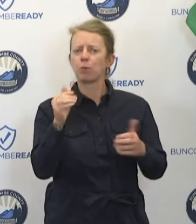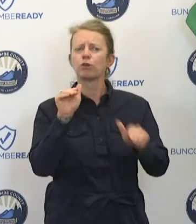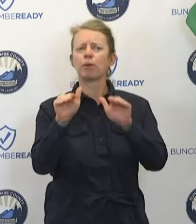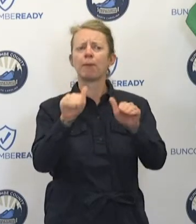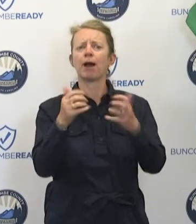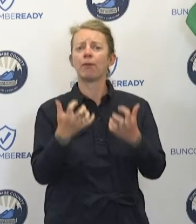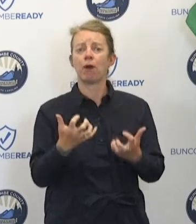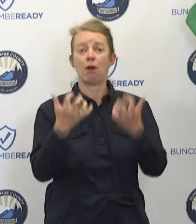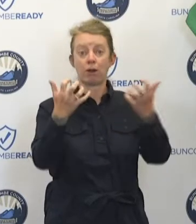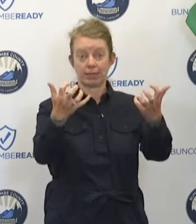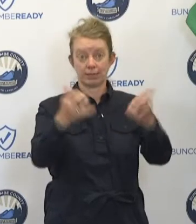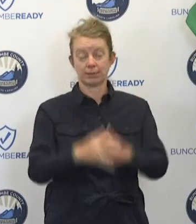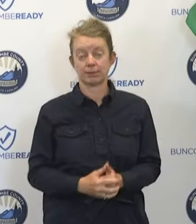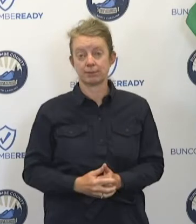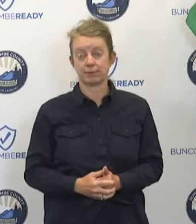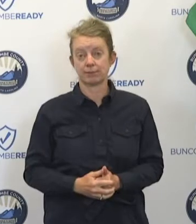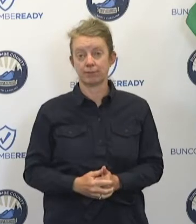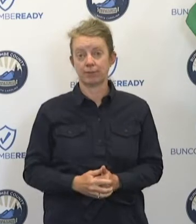that